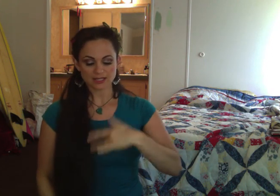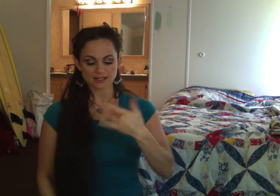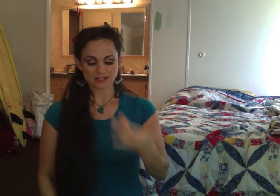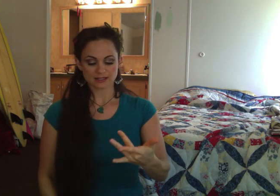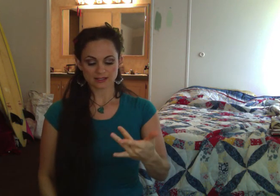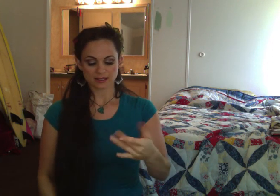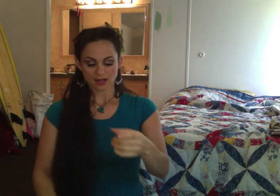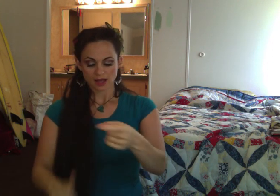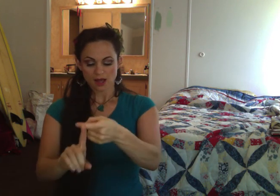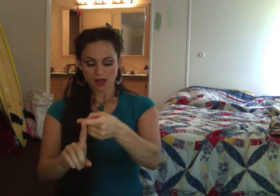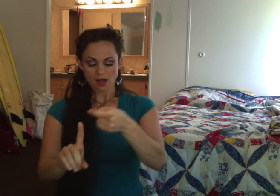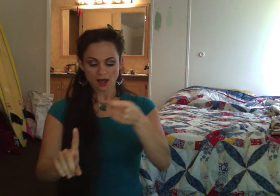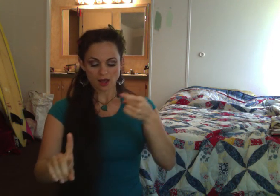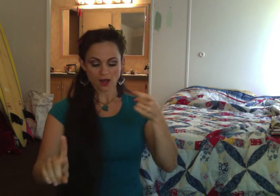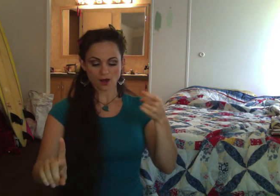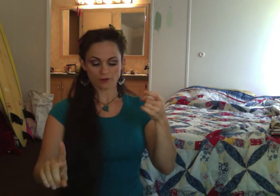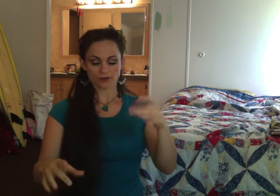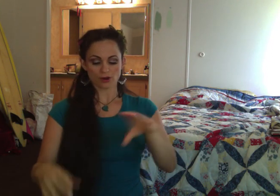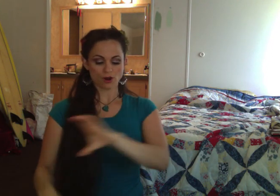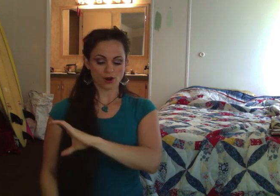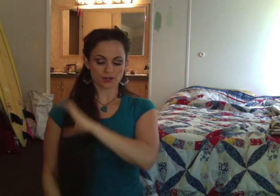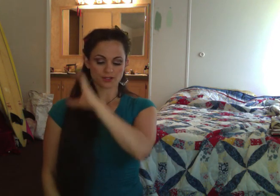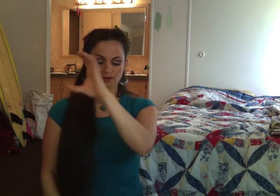singleness of your heart,